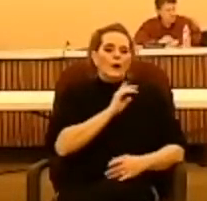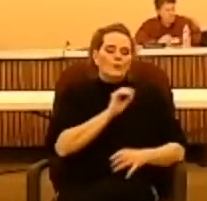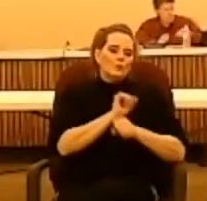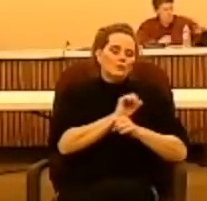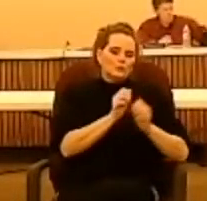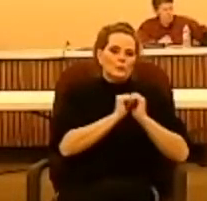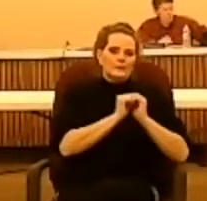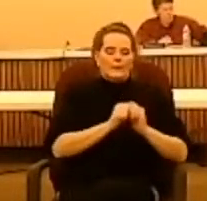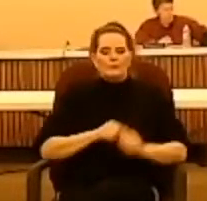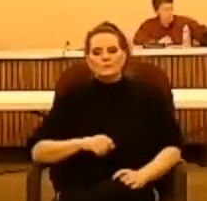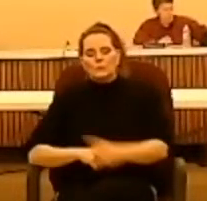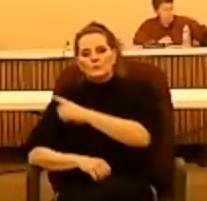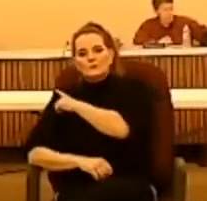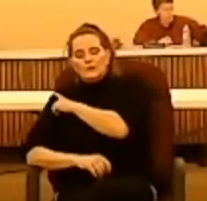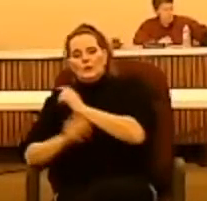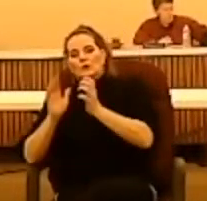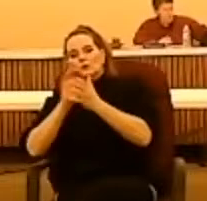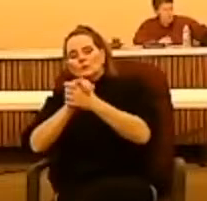congratulations, Parker.